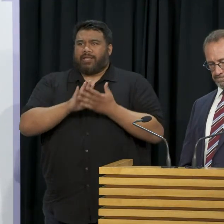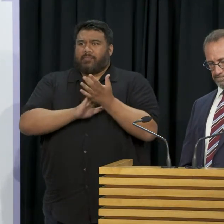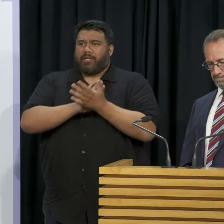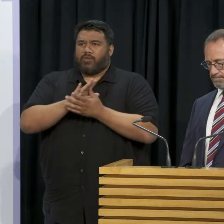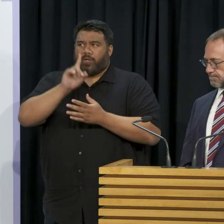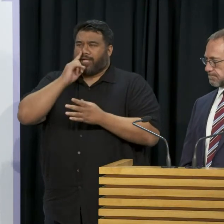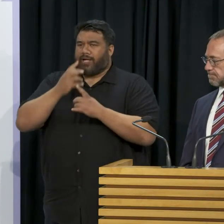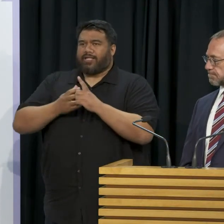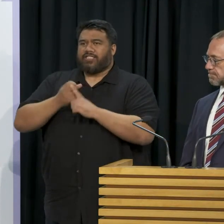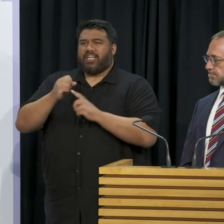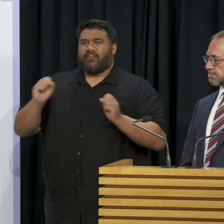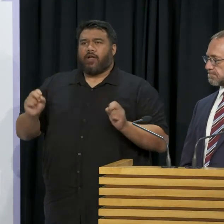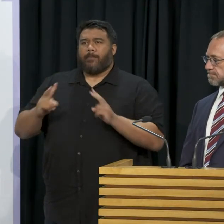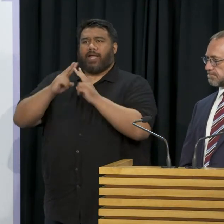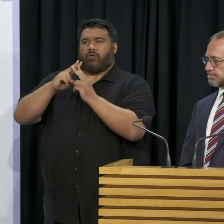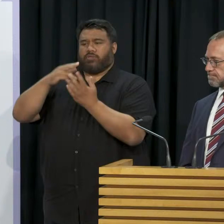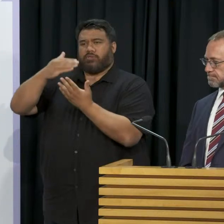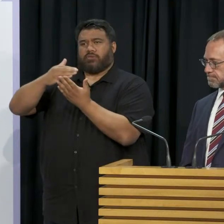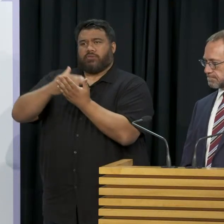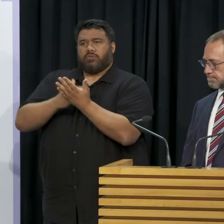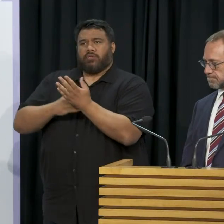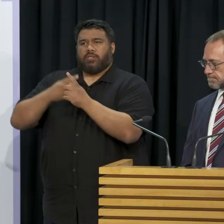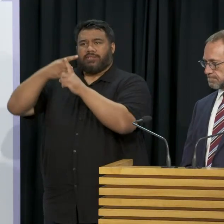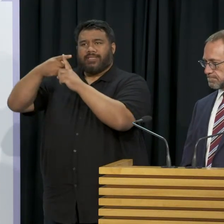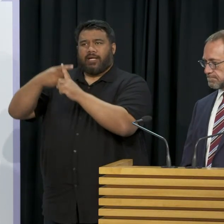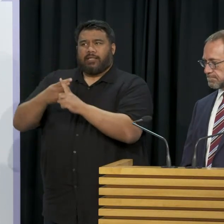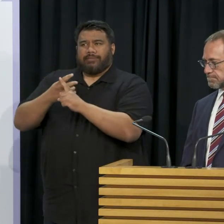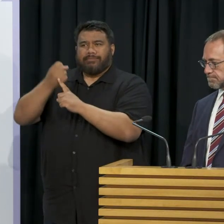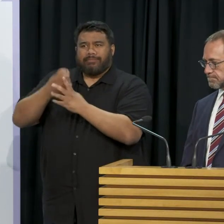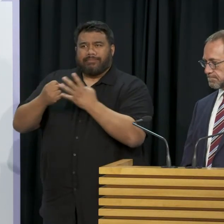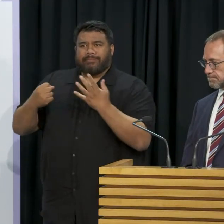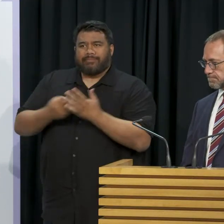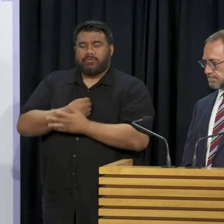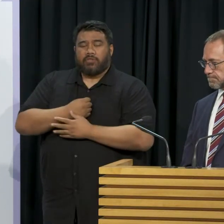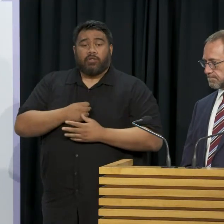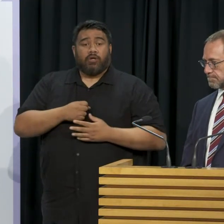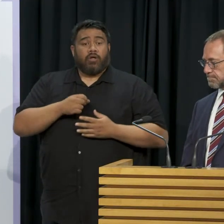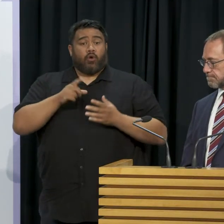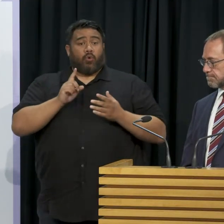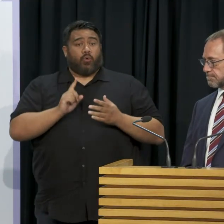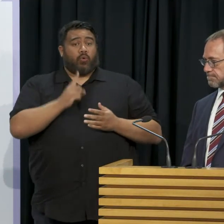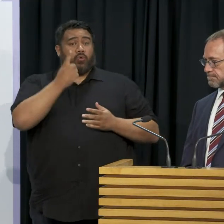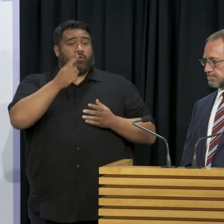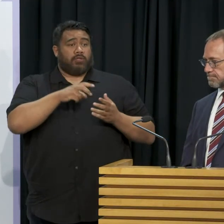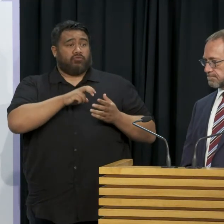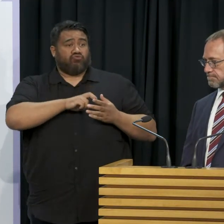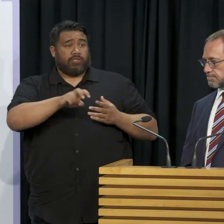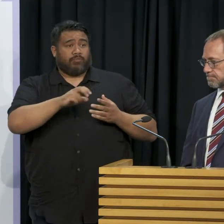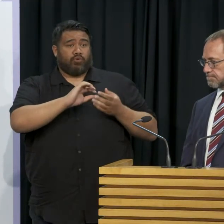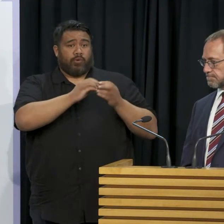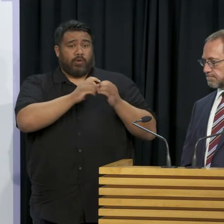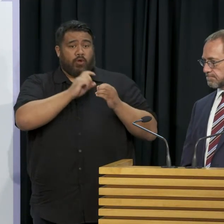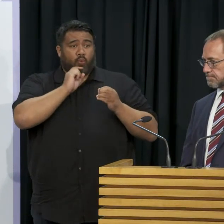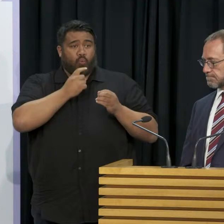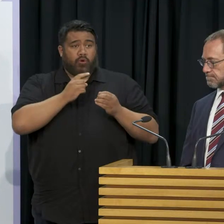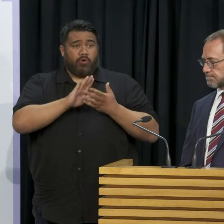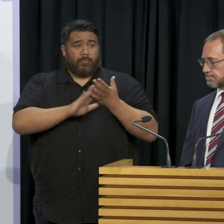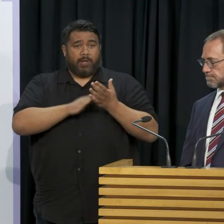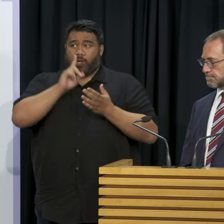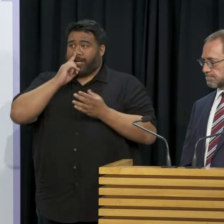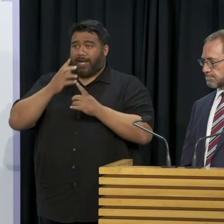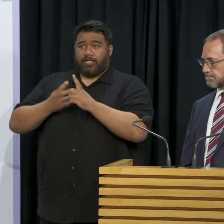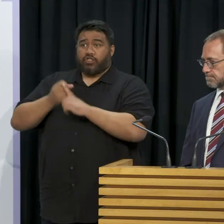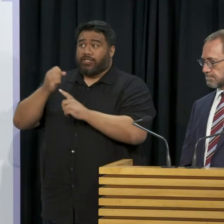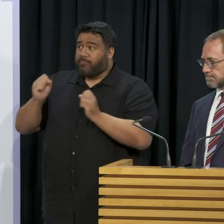growth? First thing I'd say is, but by no means is ATEP going to cause us to miss our Paris targets. Ultimately we have a job to do